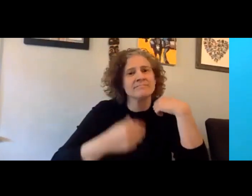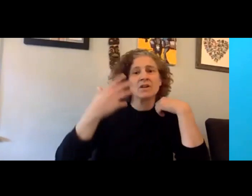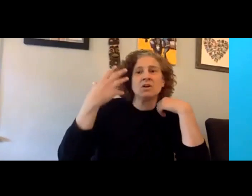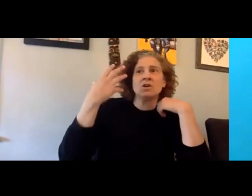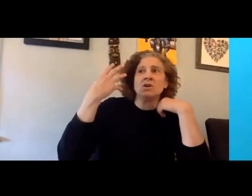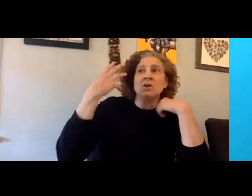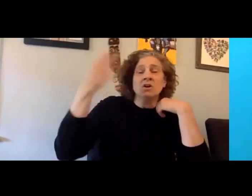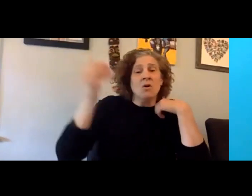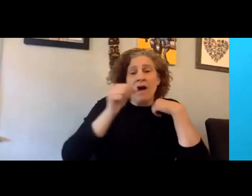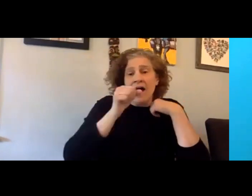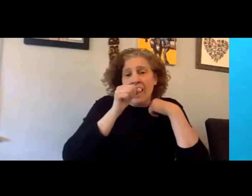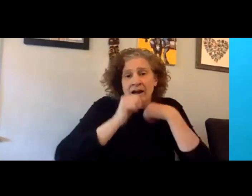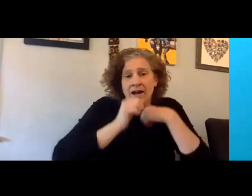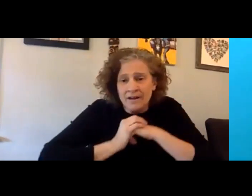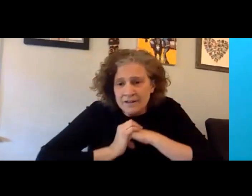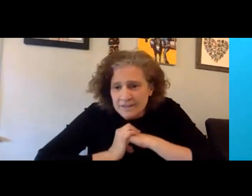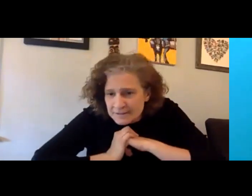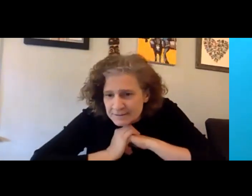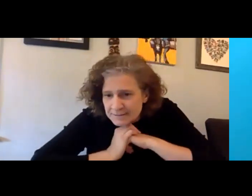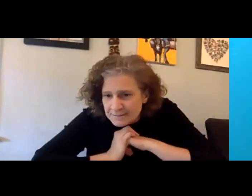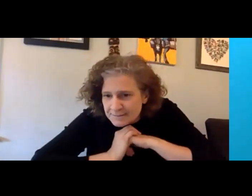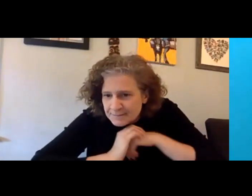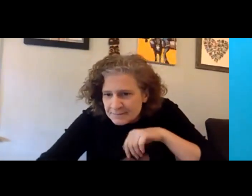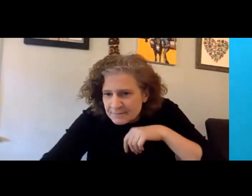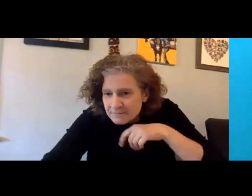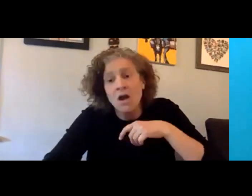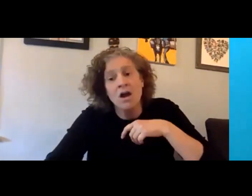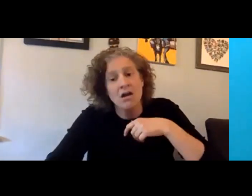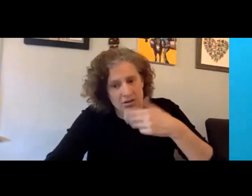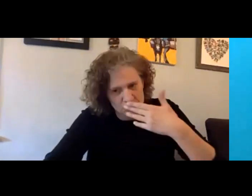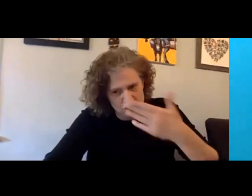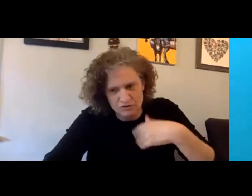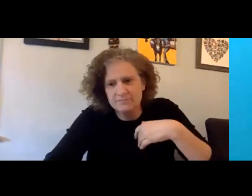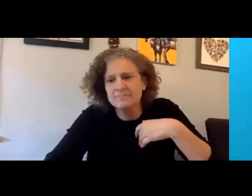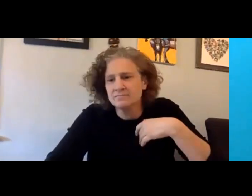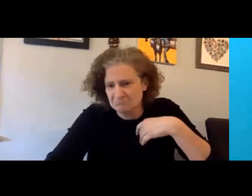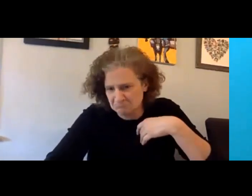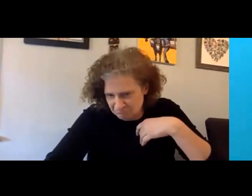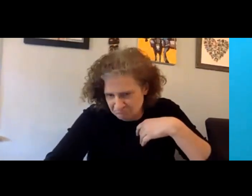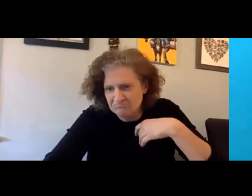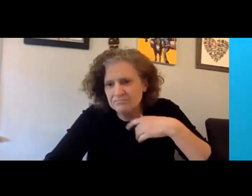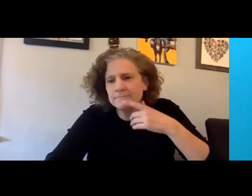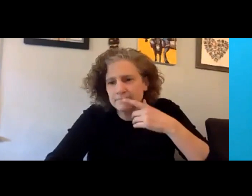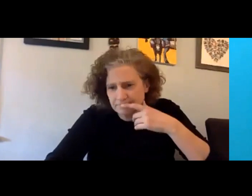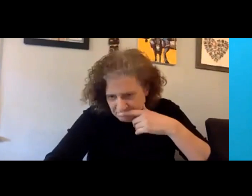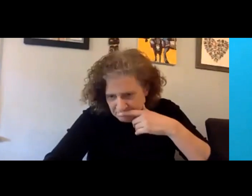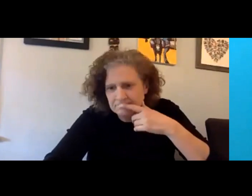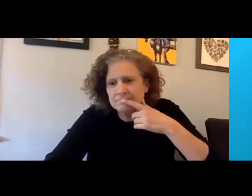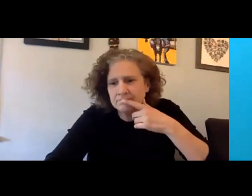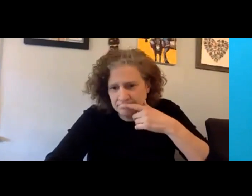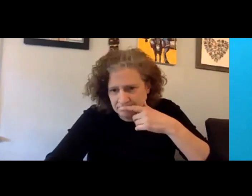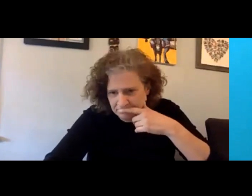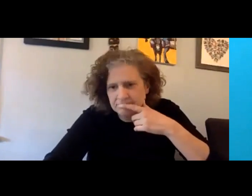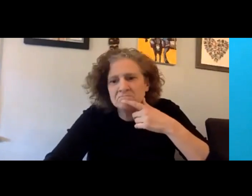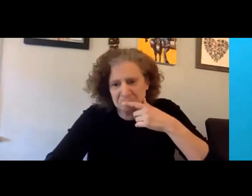What else? You could go, oh, let's see. Good.